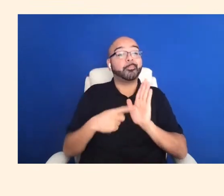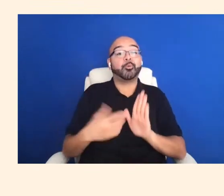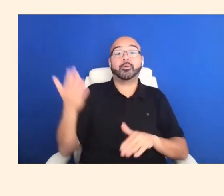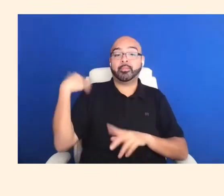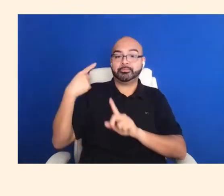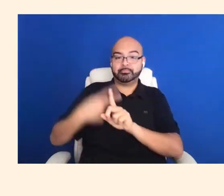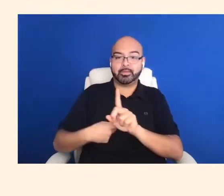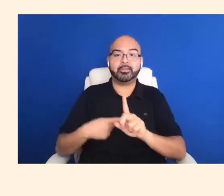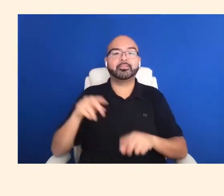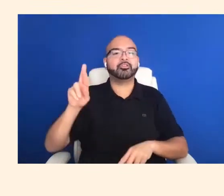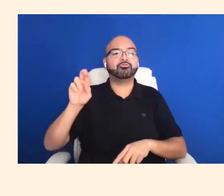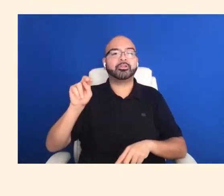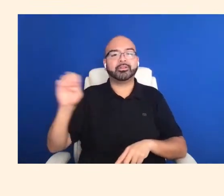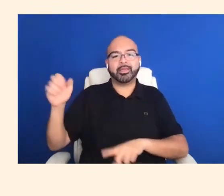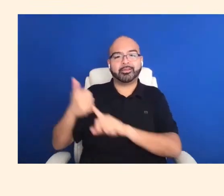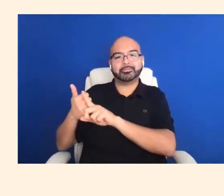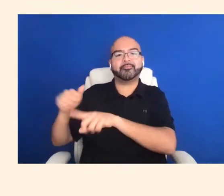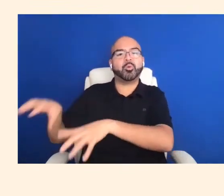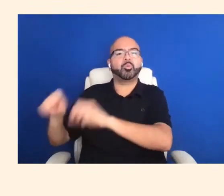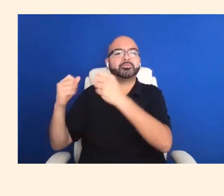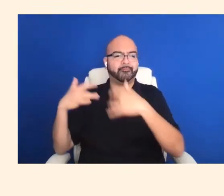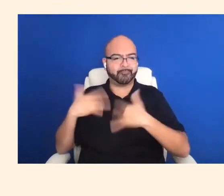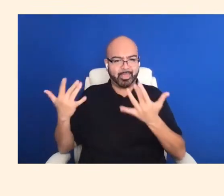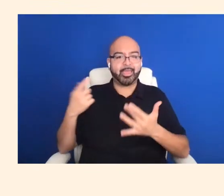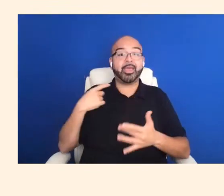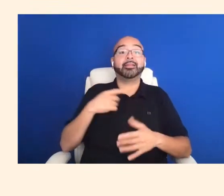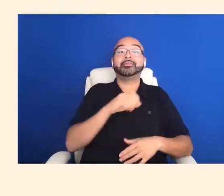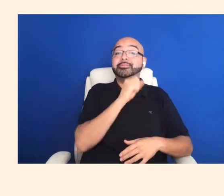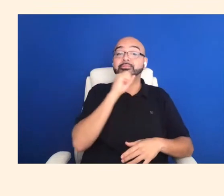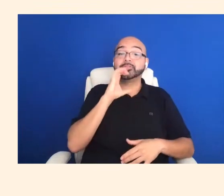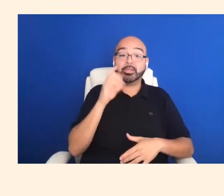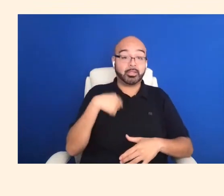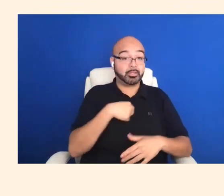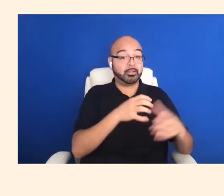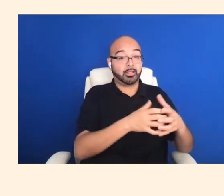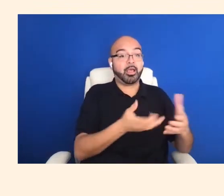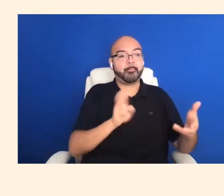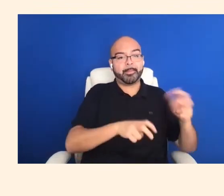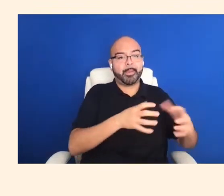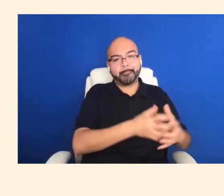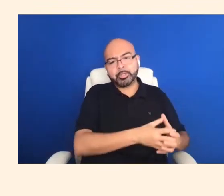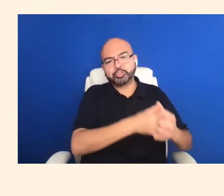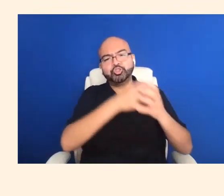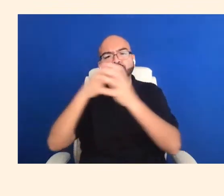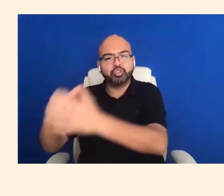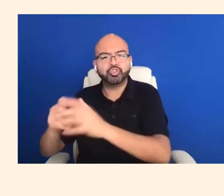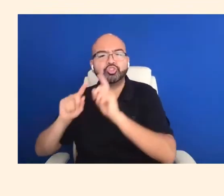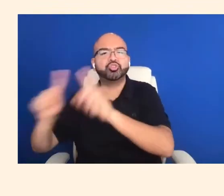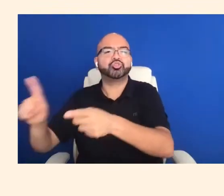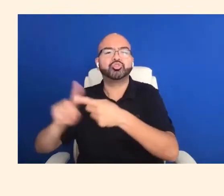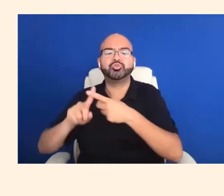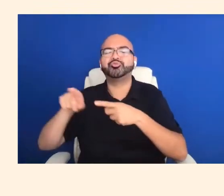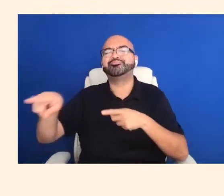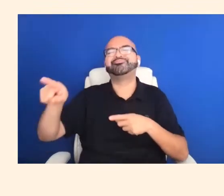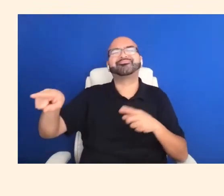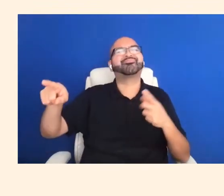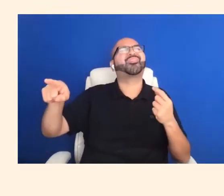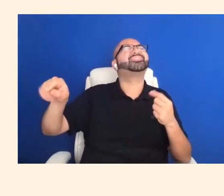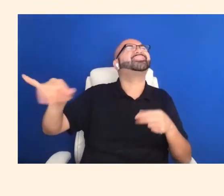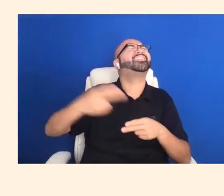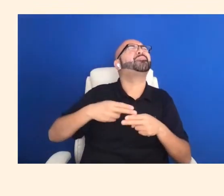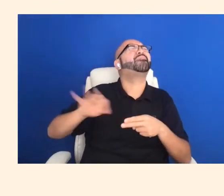Renee had an event where we took them to, oh Lord, what is the name of that